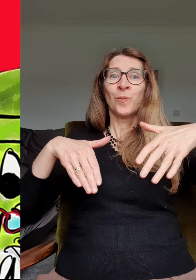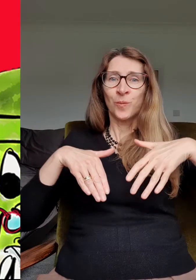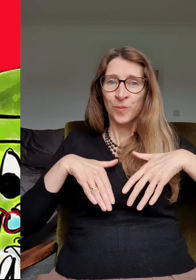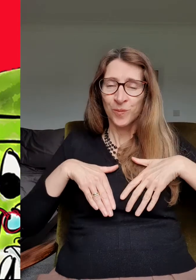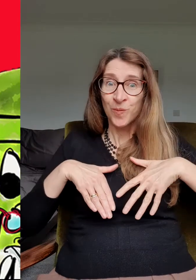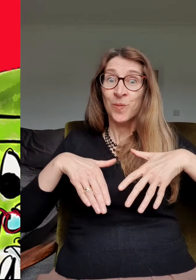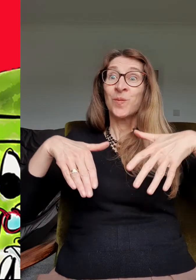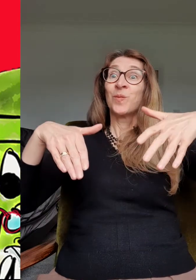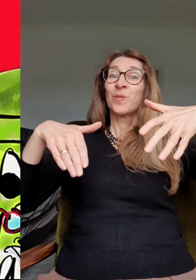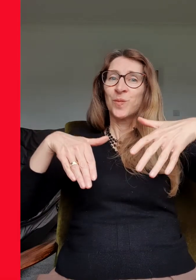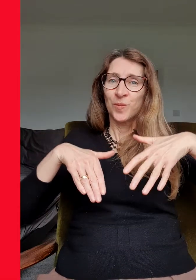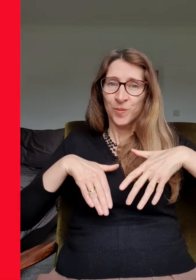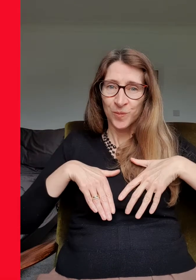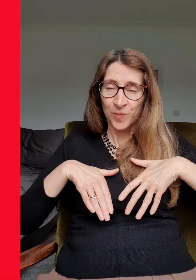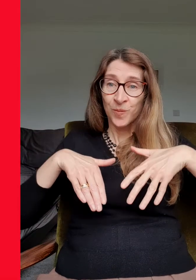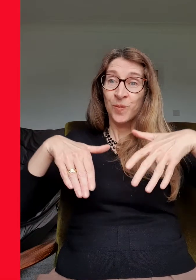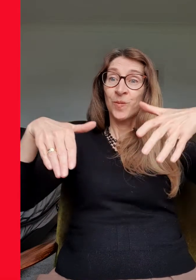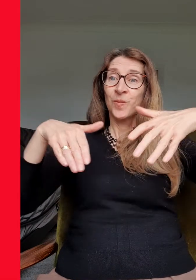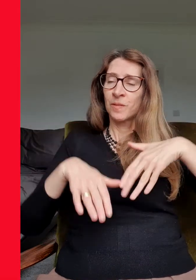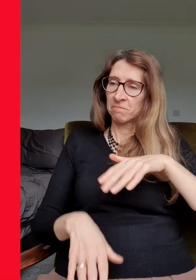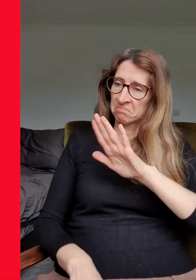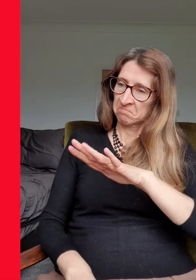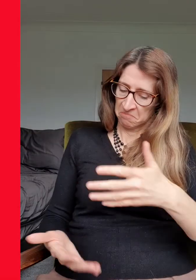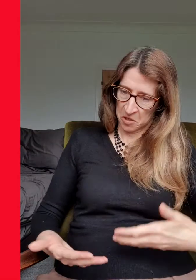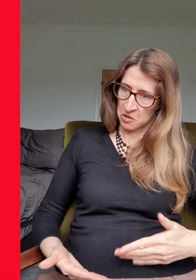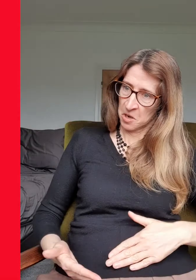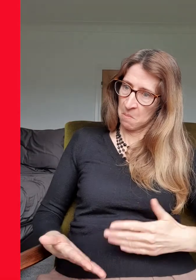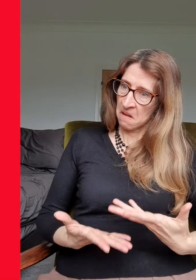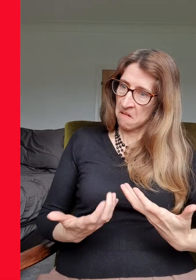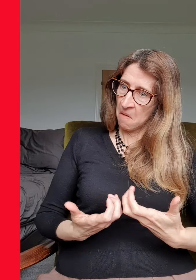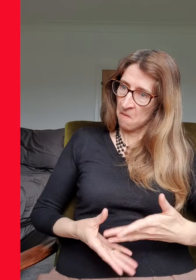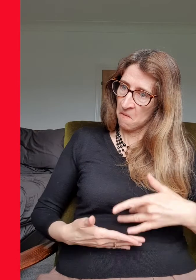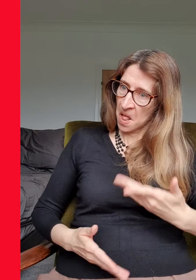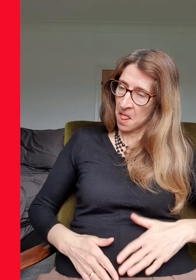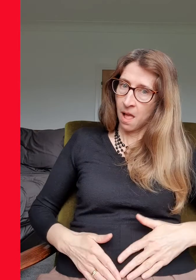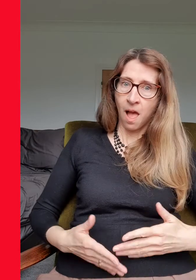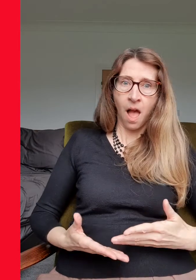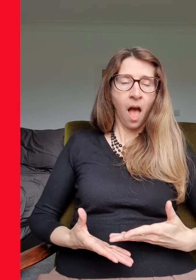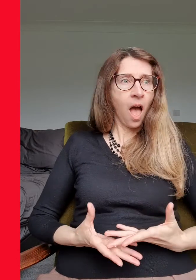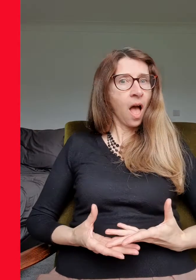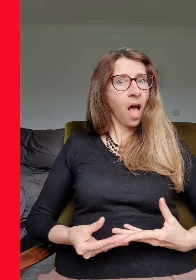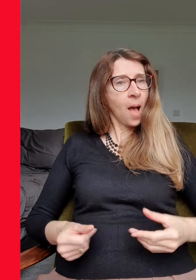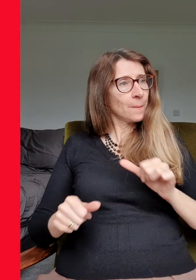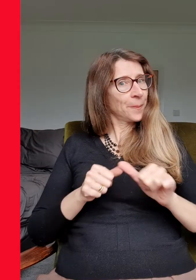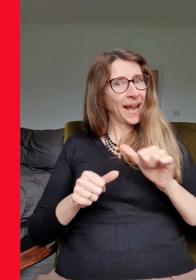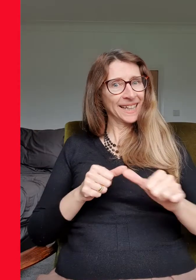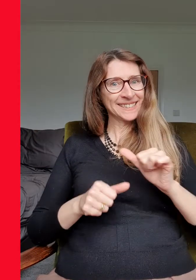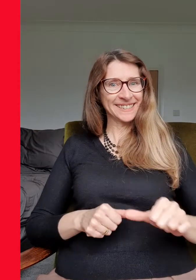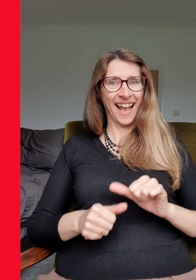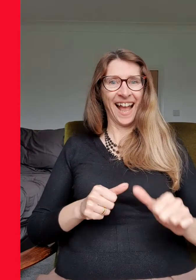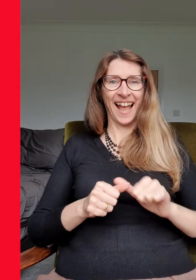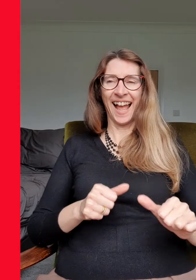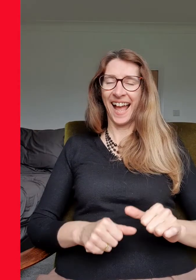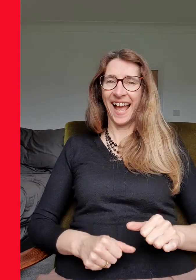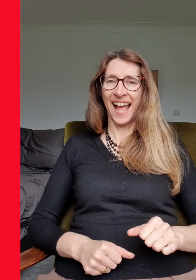times. "How's the lump in your tummy now?" asked Grandpa Gnome. "Much better," said